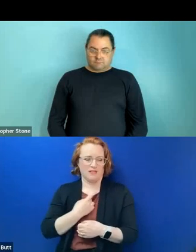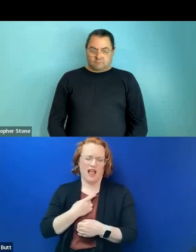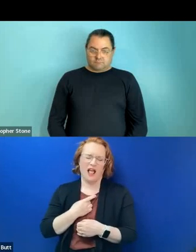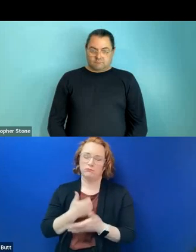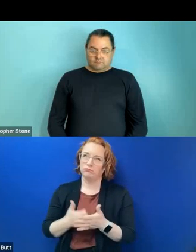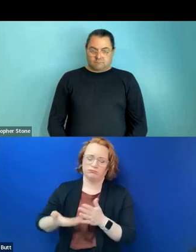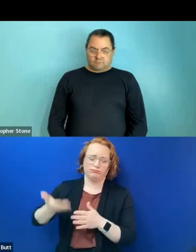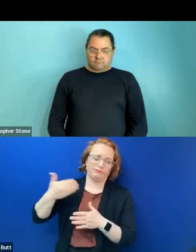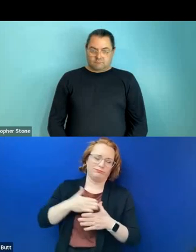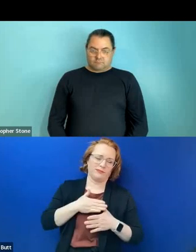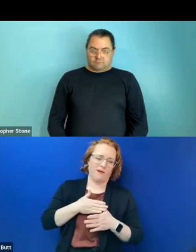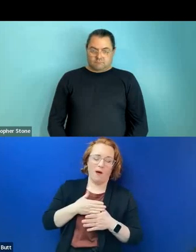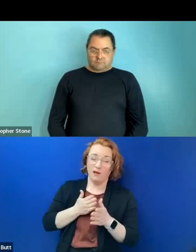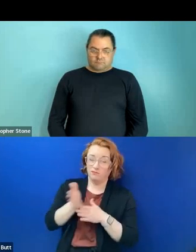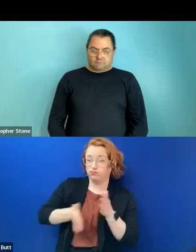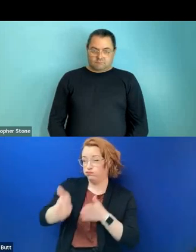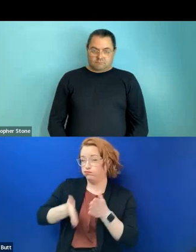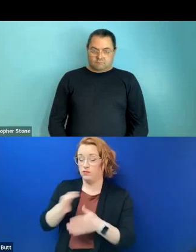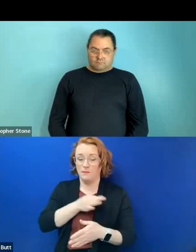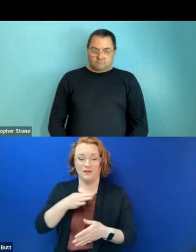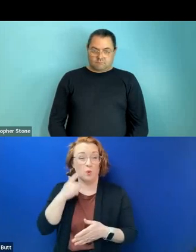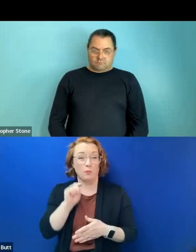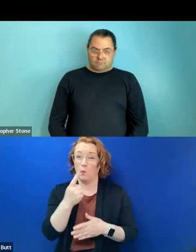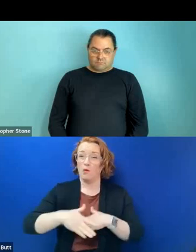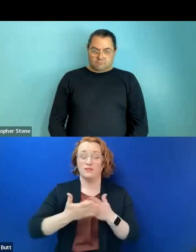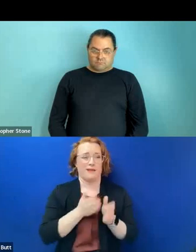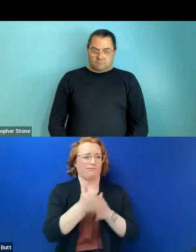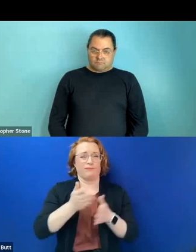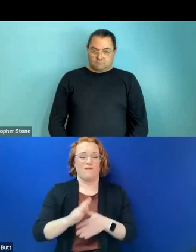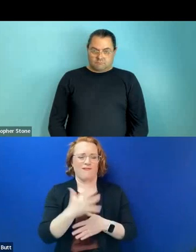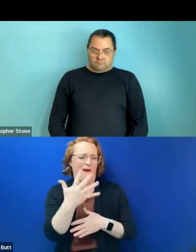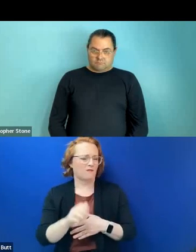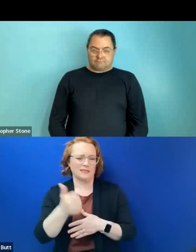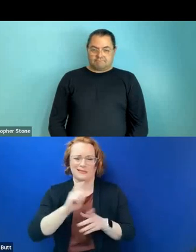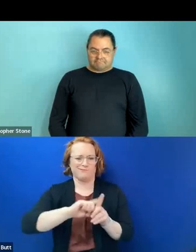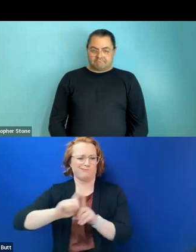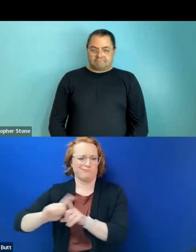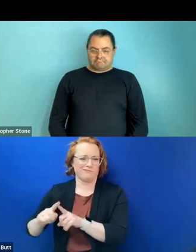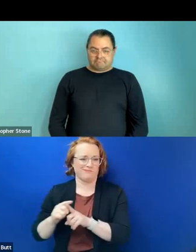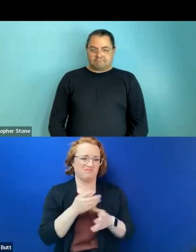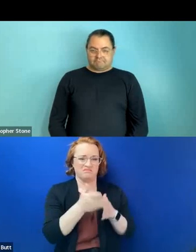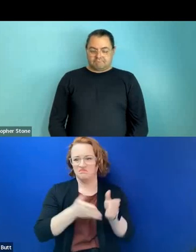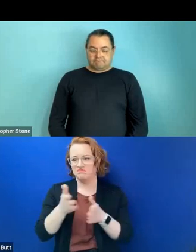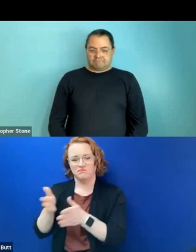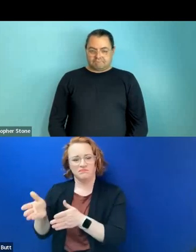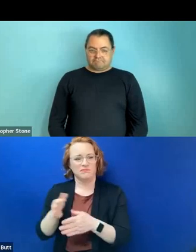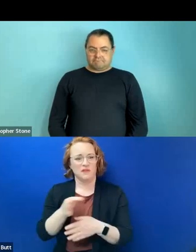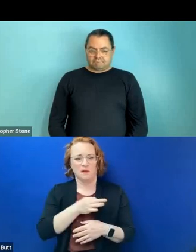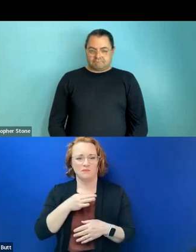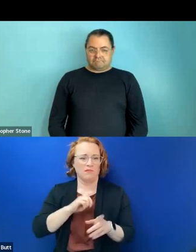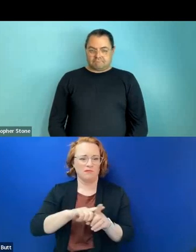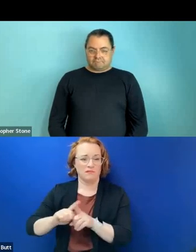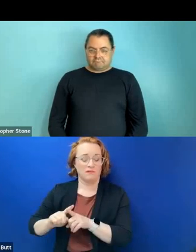of medical bookings, which could be 4, 5, 6 bookings in one day, going to different places. It